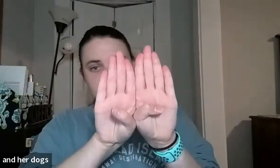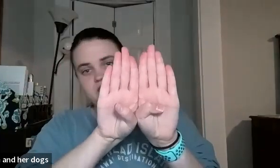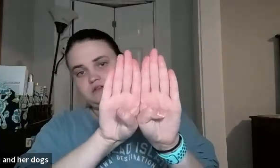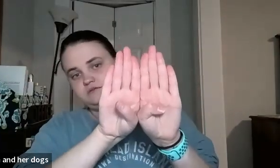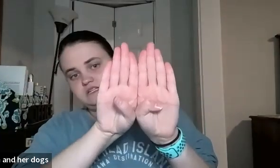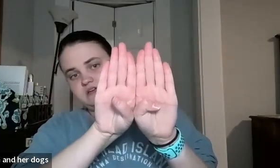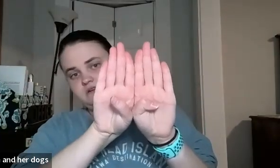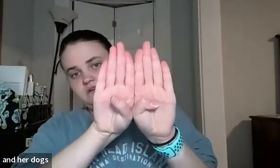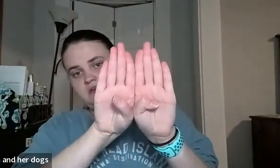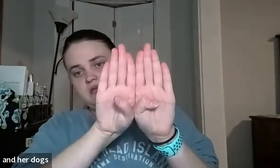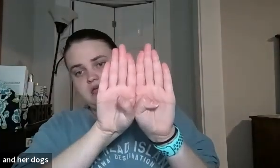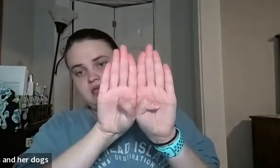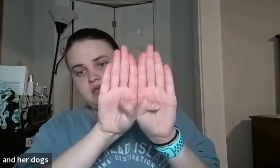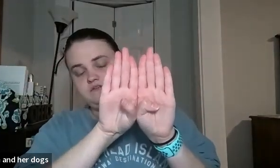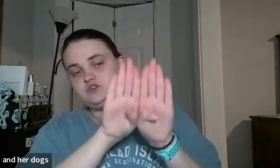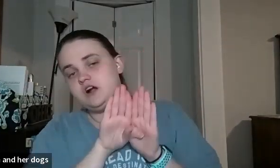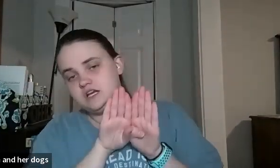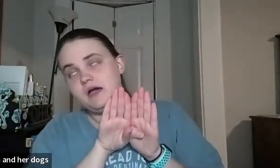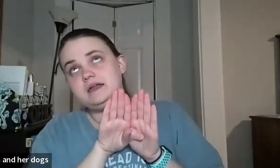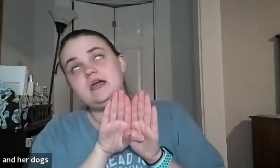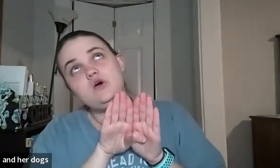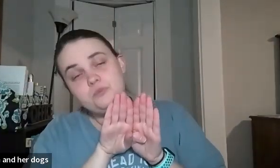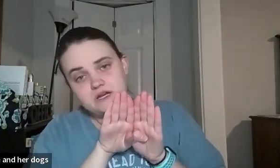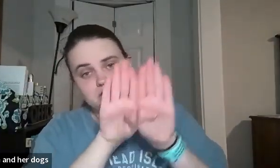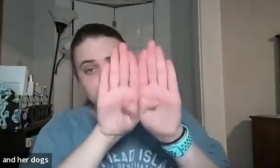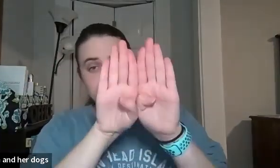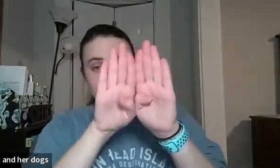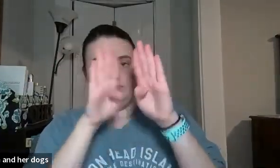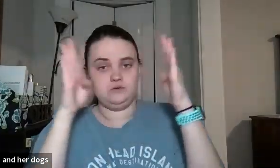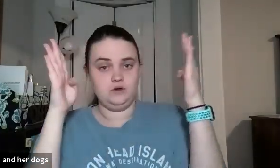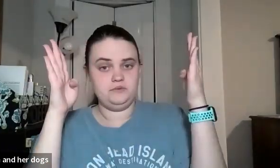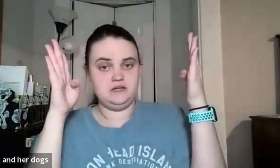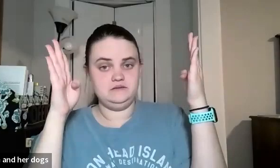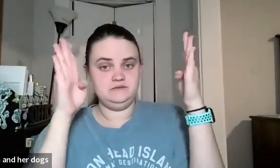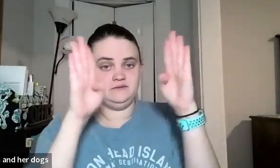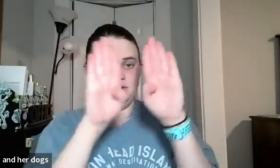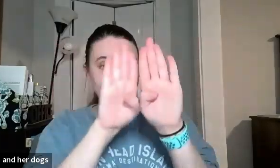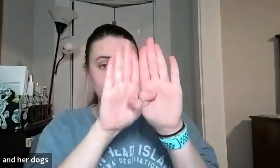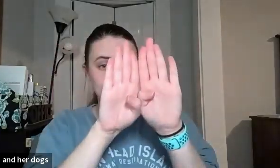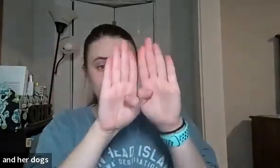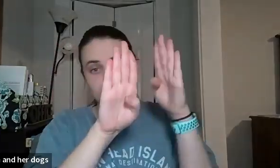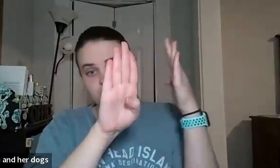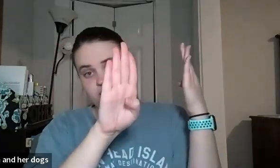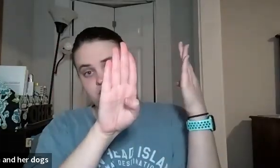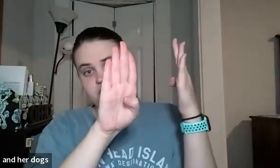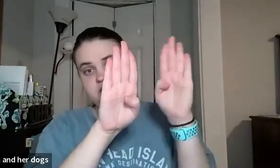be close together. And if you're talking about it opening, you're going to go door open or door open,